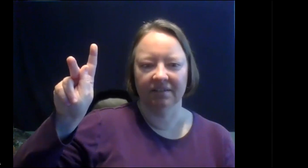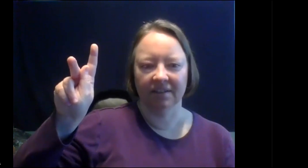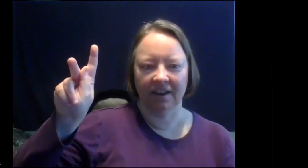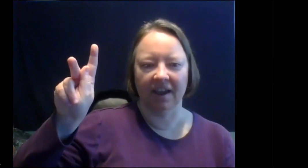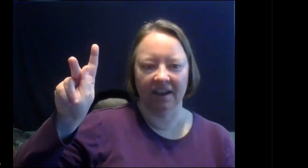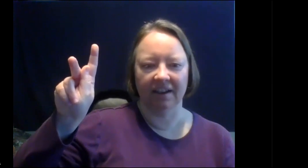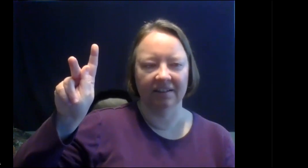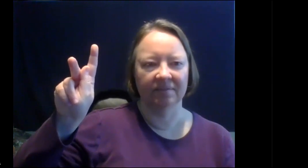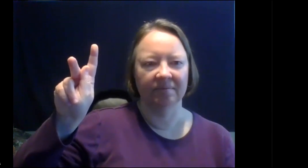Okay.